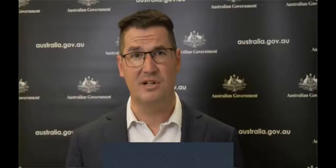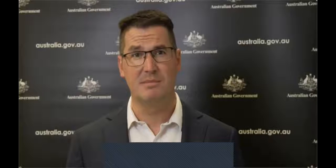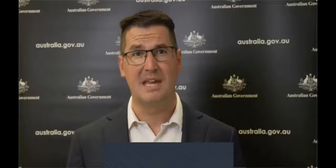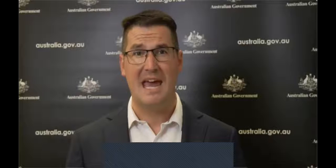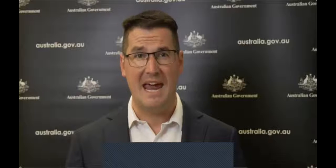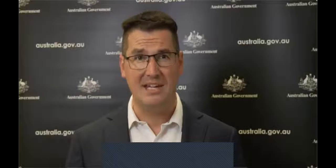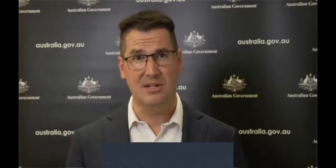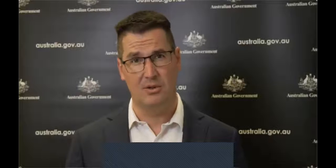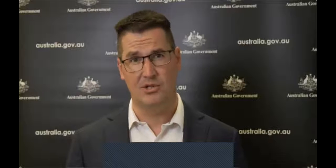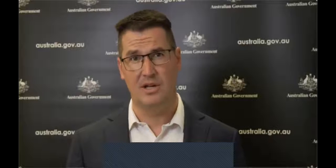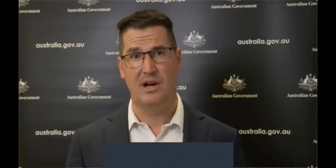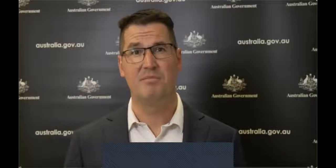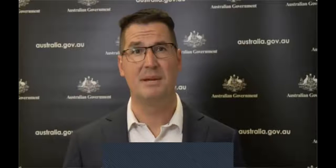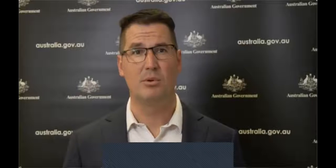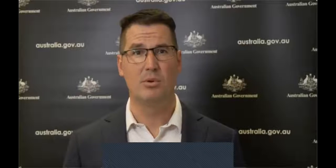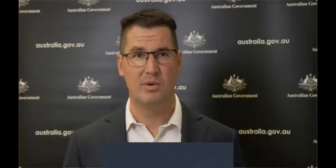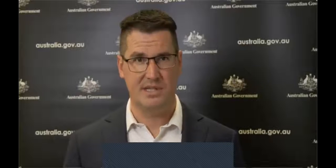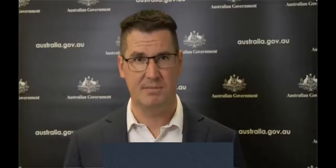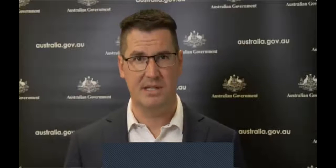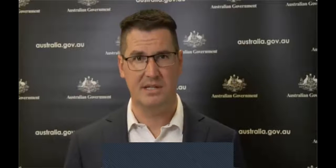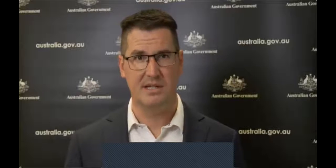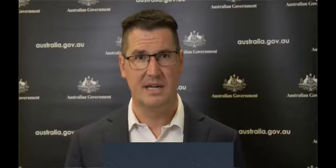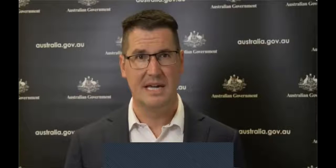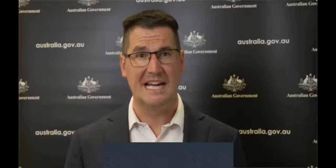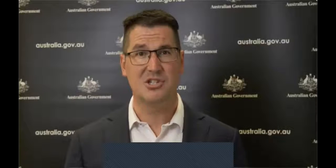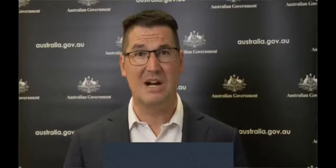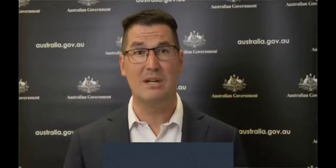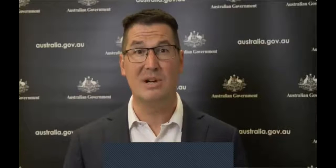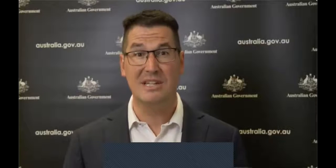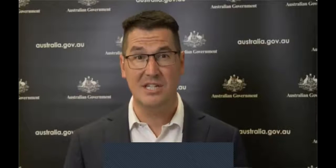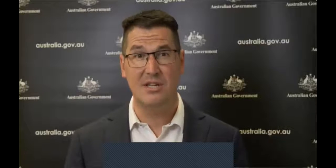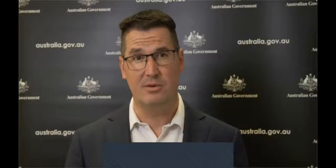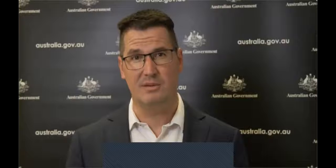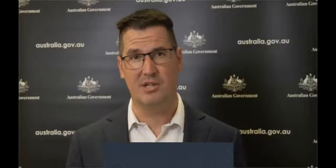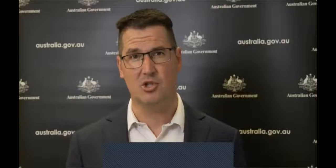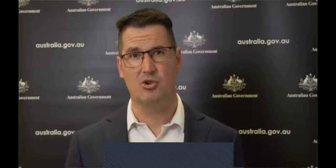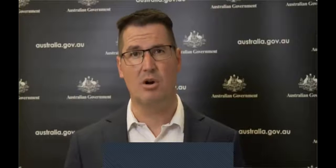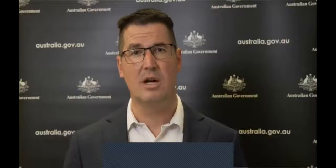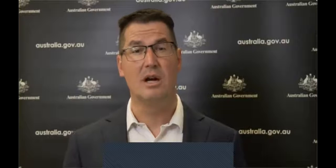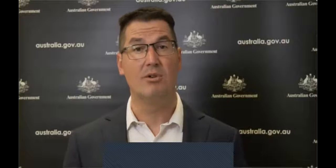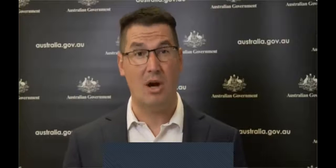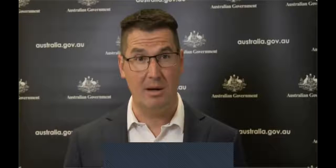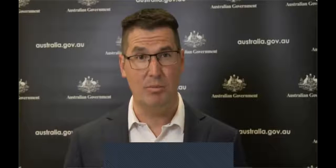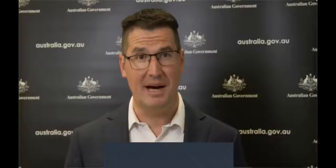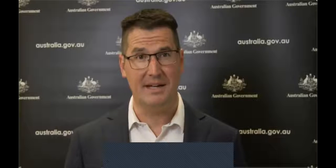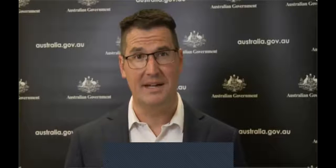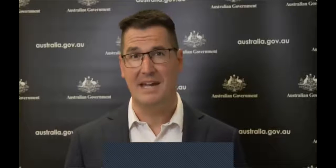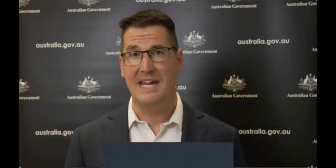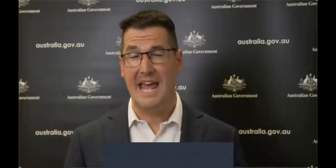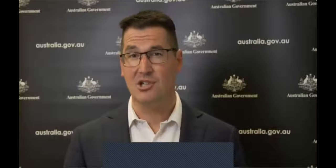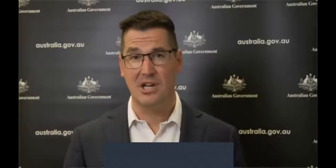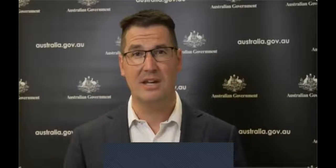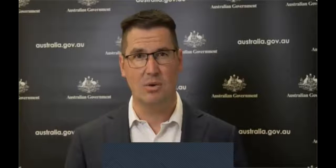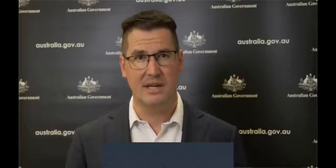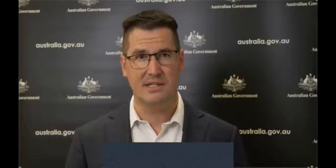fundamental freedoms, and inclusion of people with disabilities. Australia will continue to be a strong, reliable partner